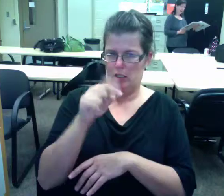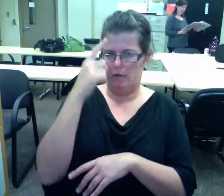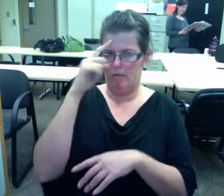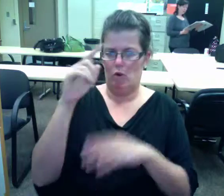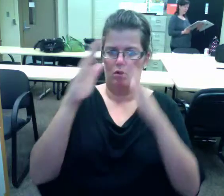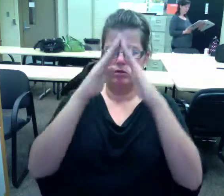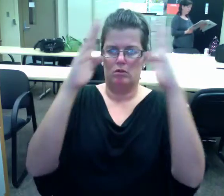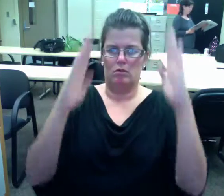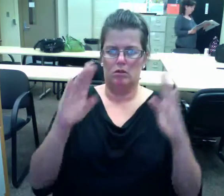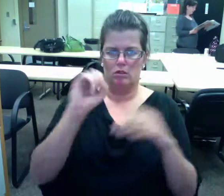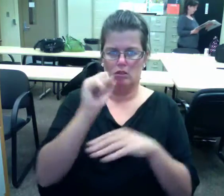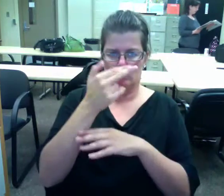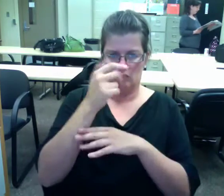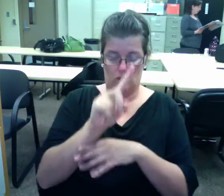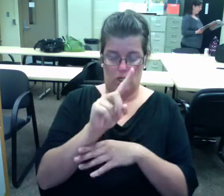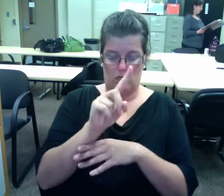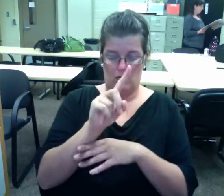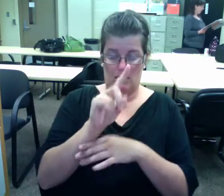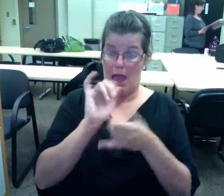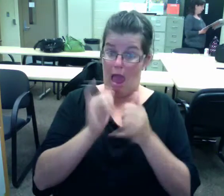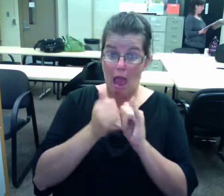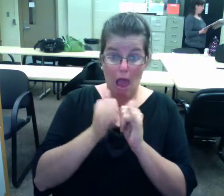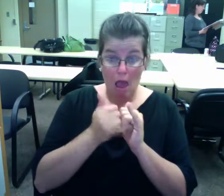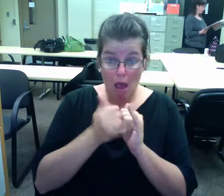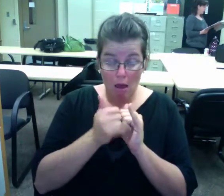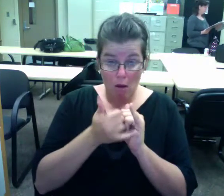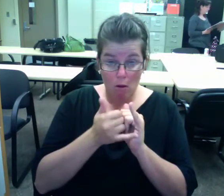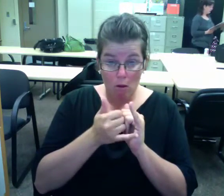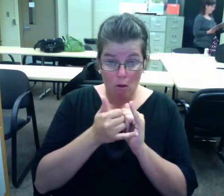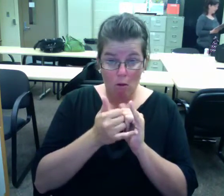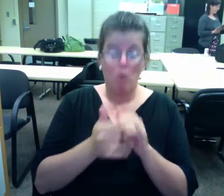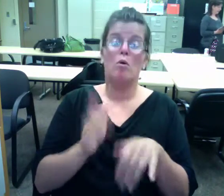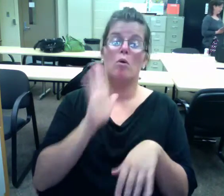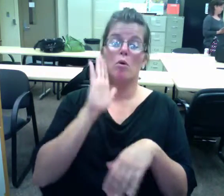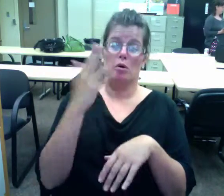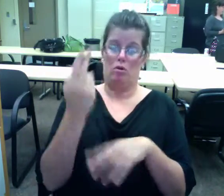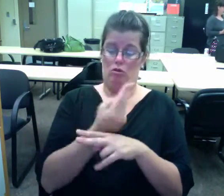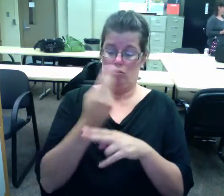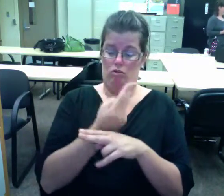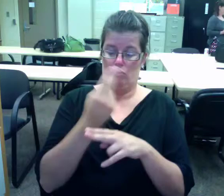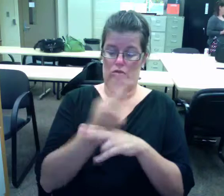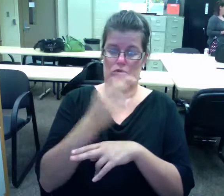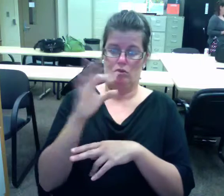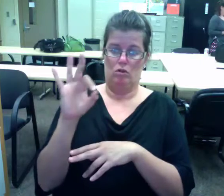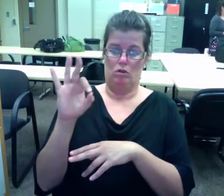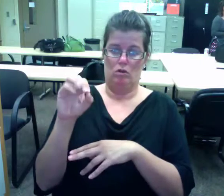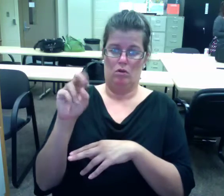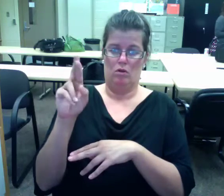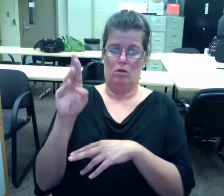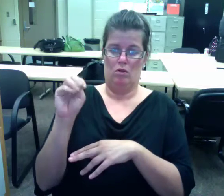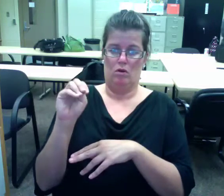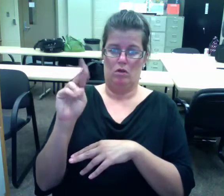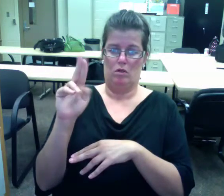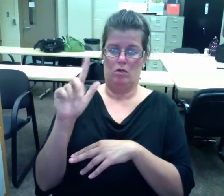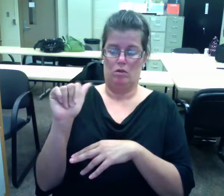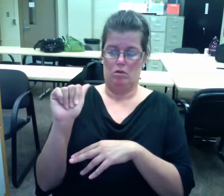And to do this, we are going to use a basic formula that we've studied a lot